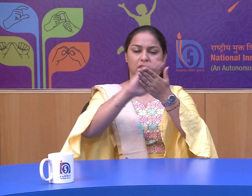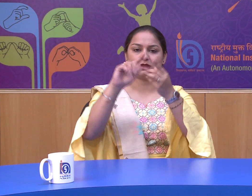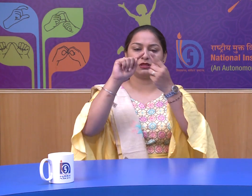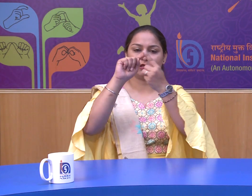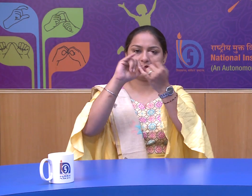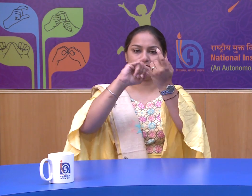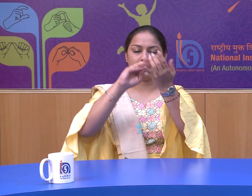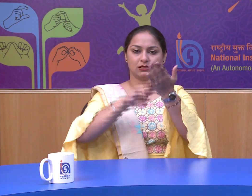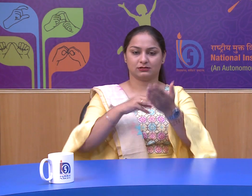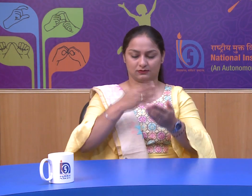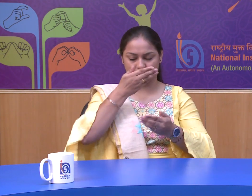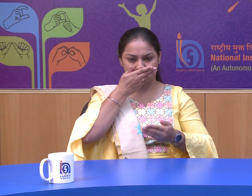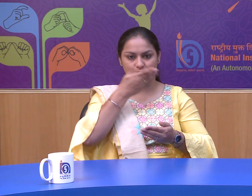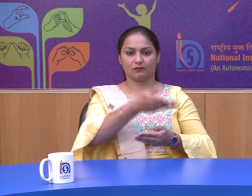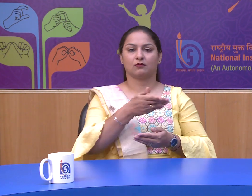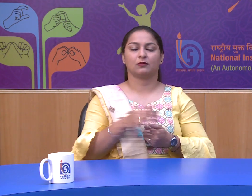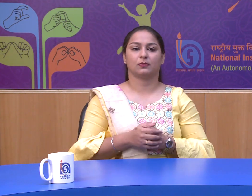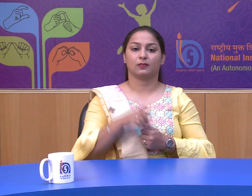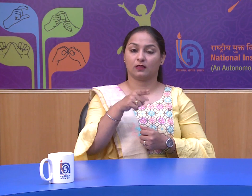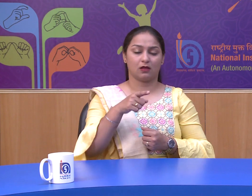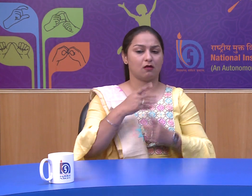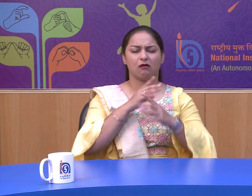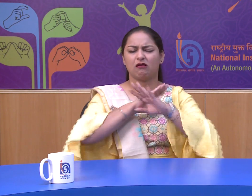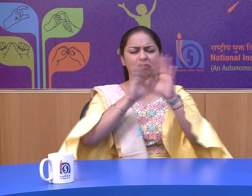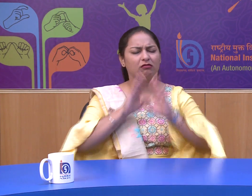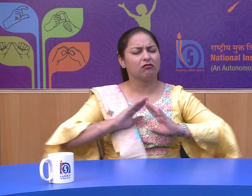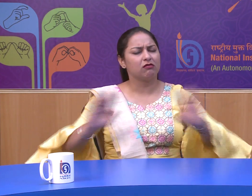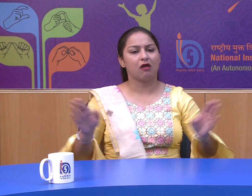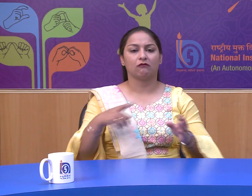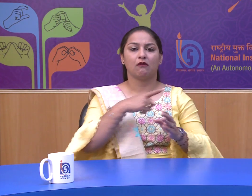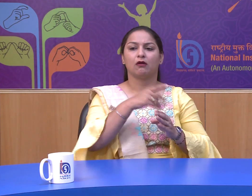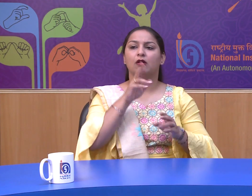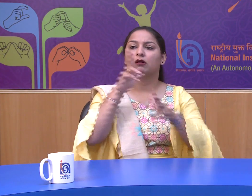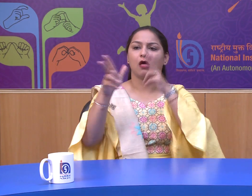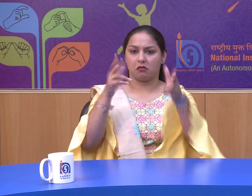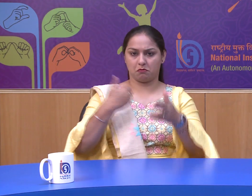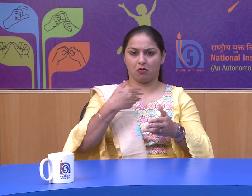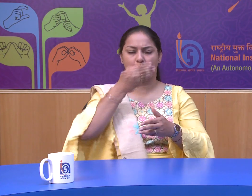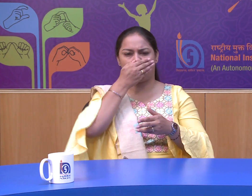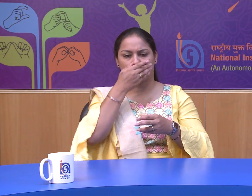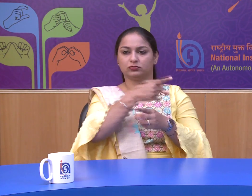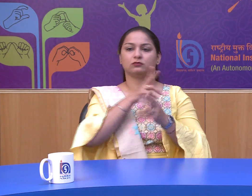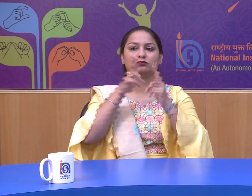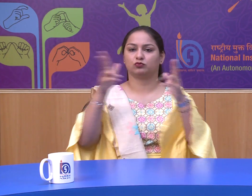never imposed his personal religion on his state